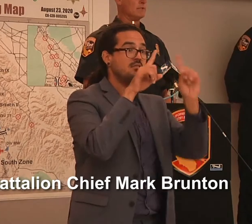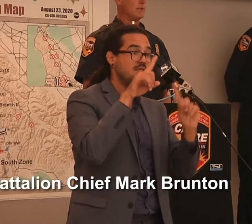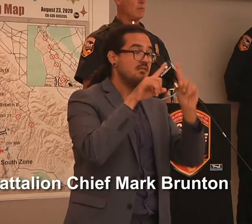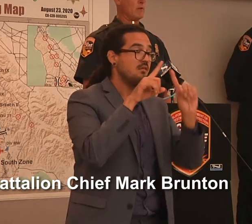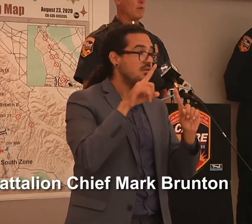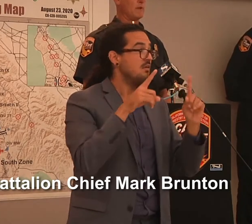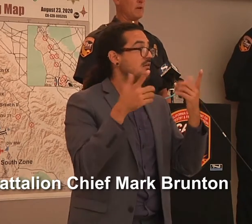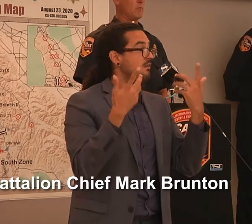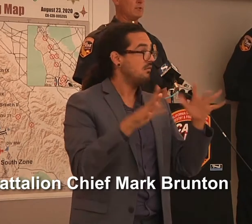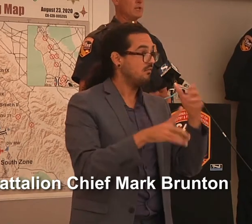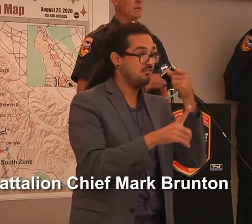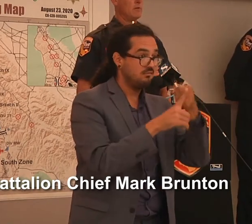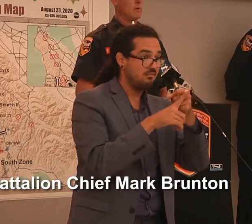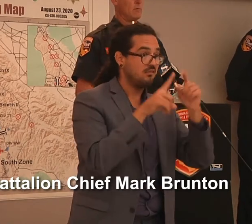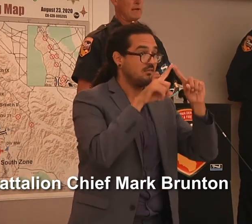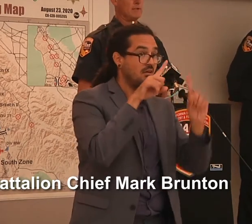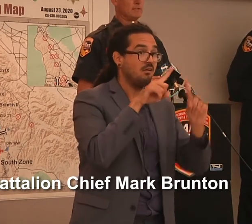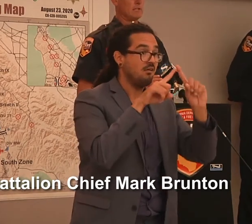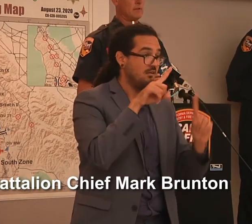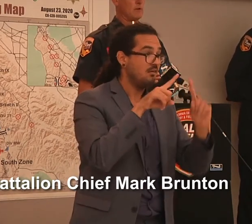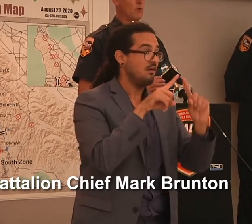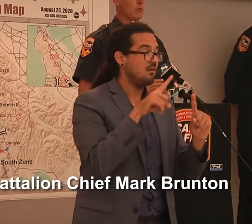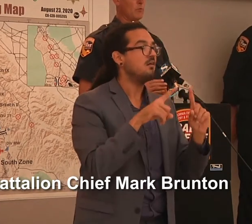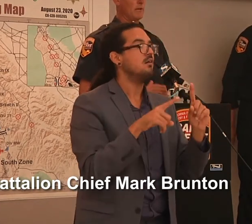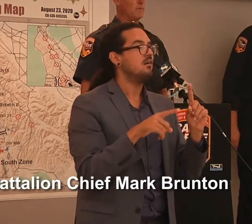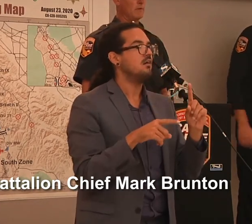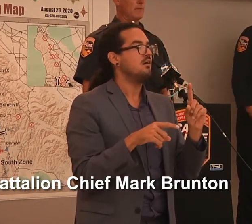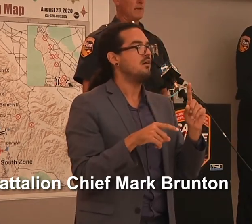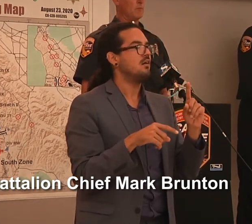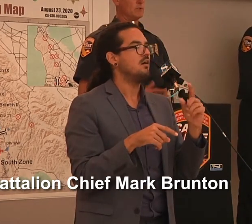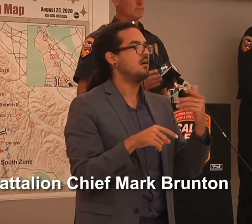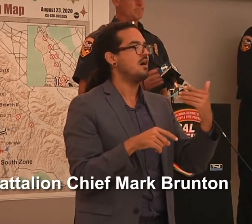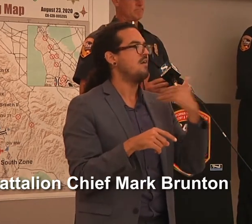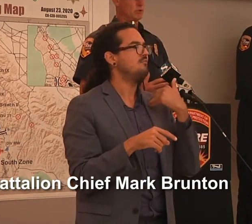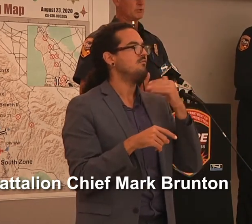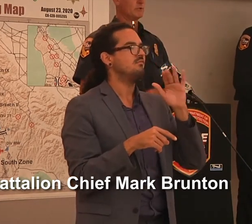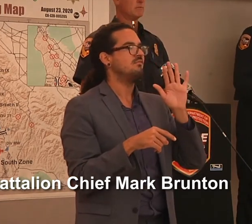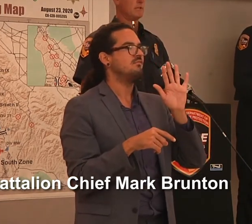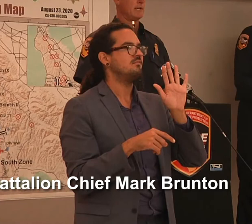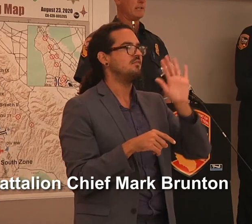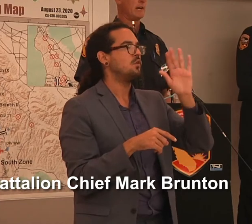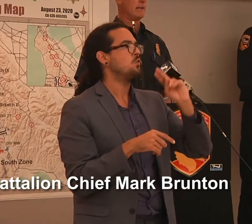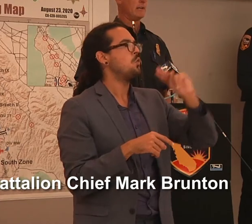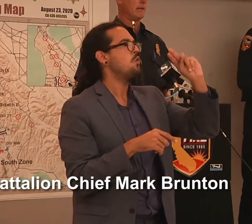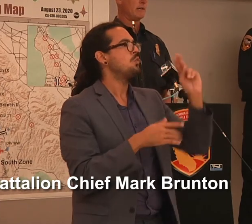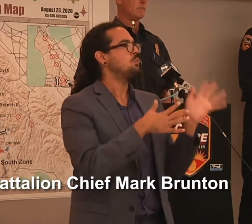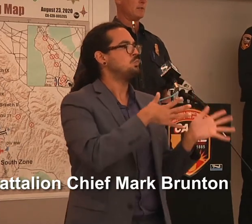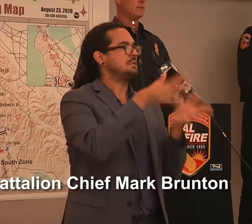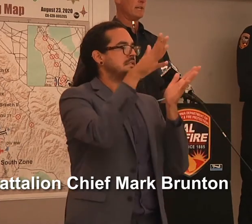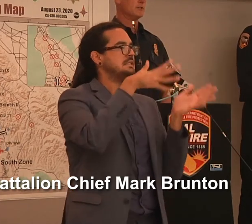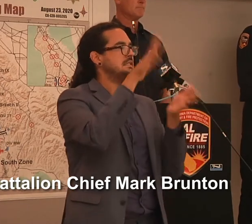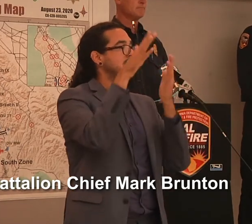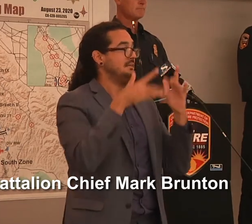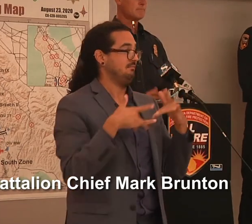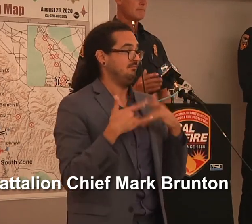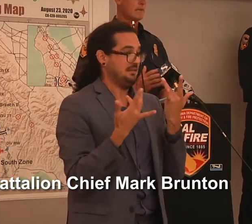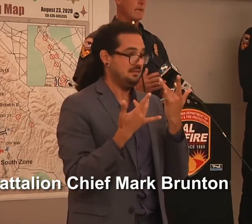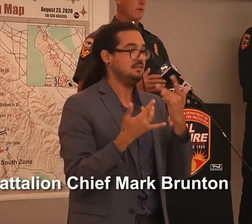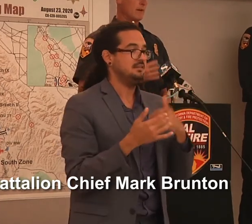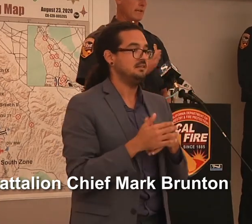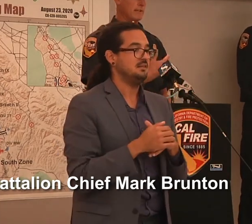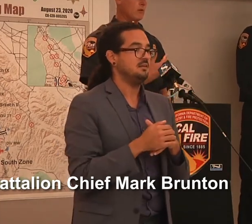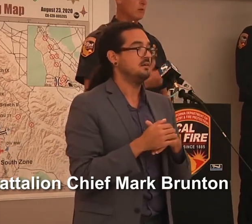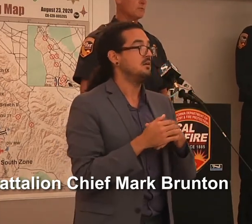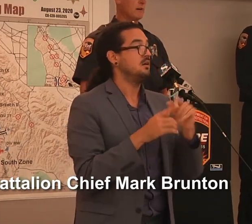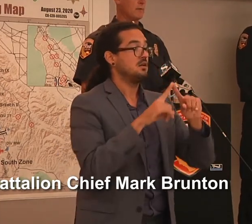that was a weather event in which we had a significant north wind event, which pushed the ignited vegetation